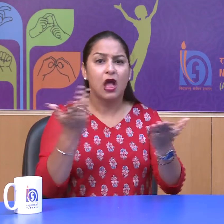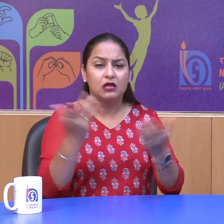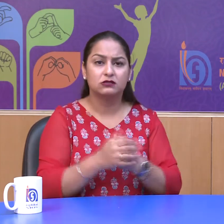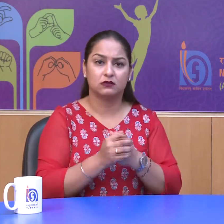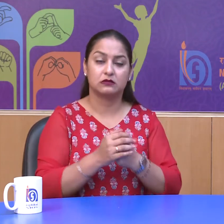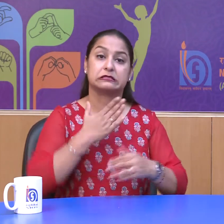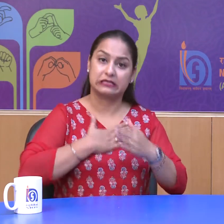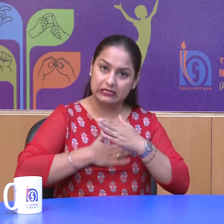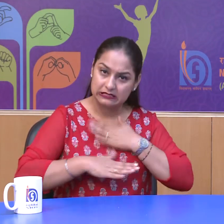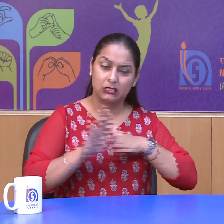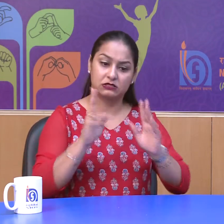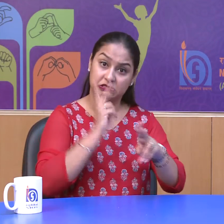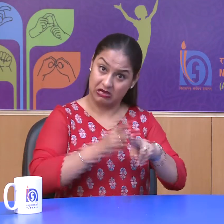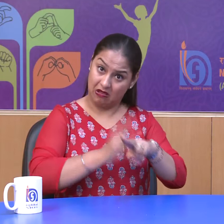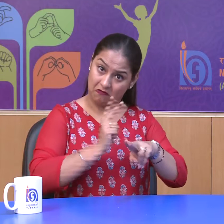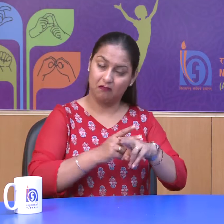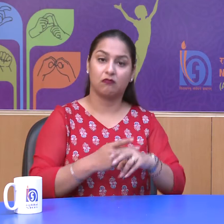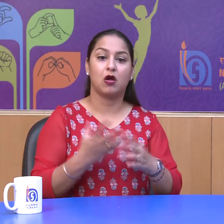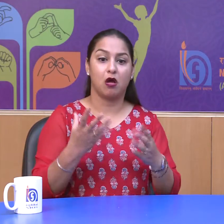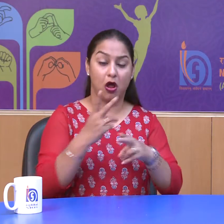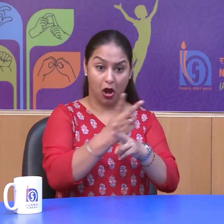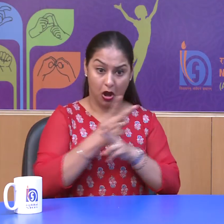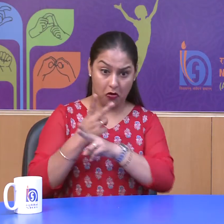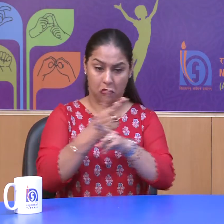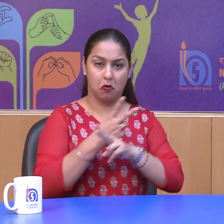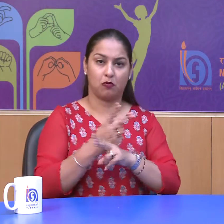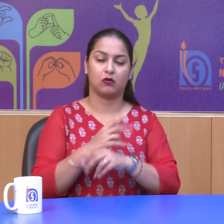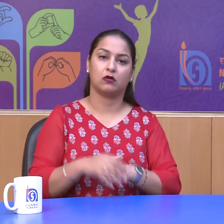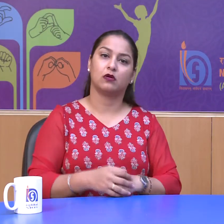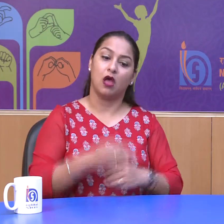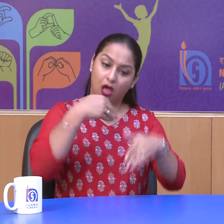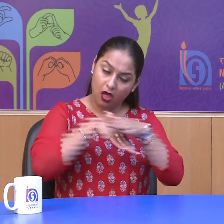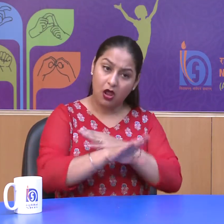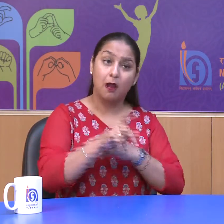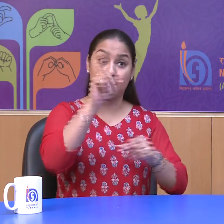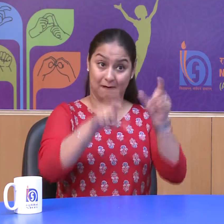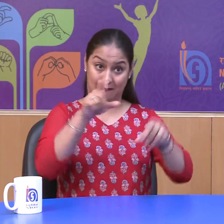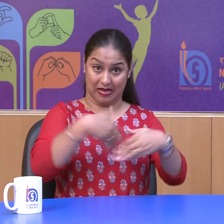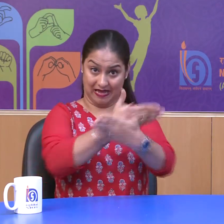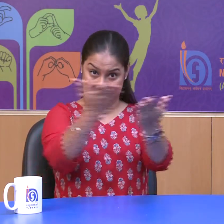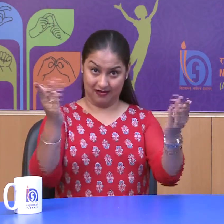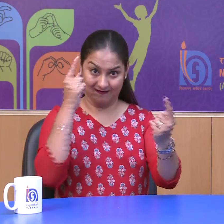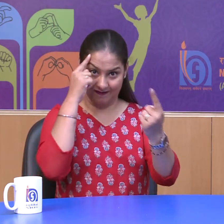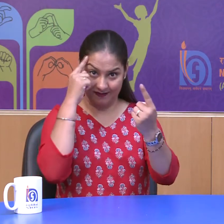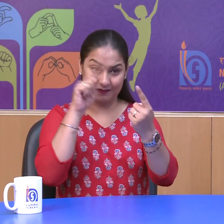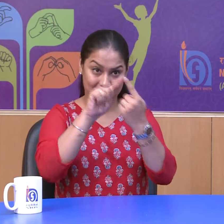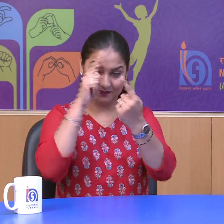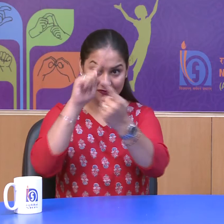sustained, and controlled by public opinion? The following